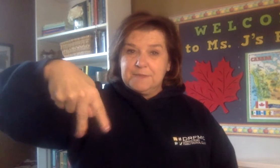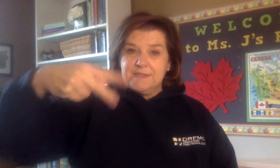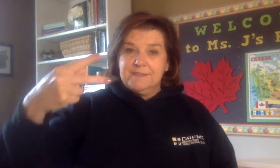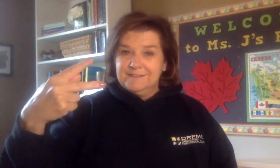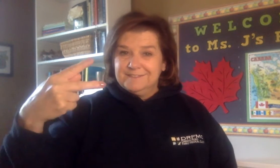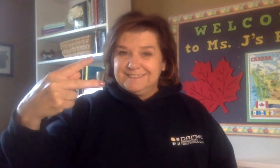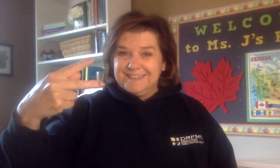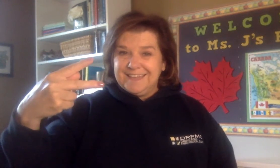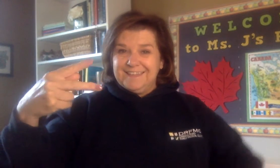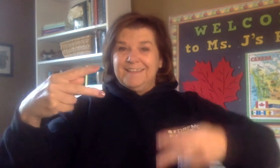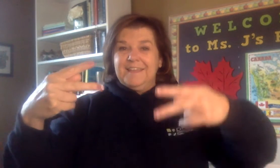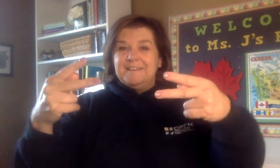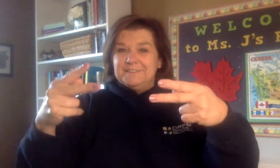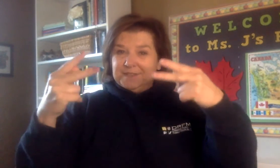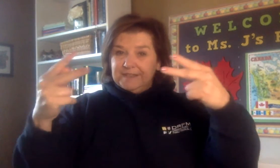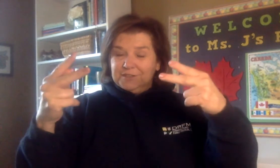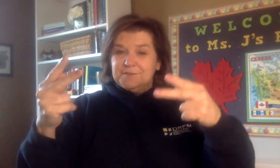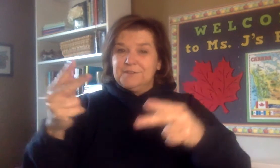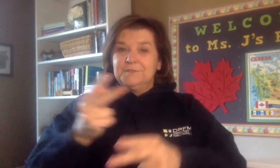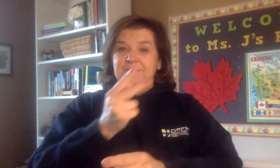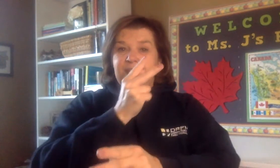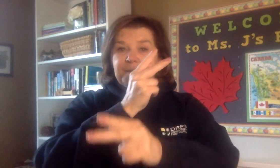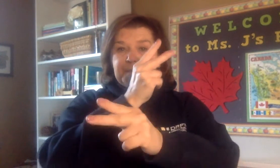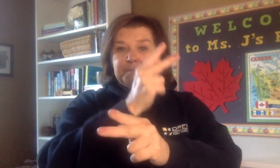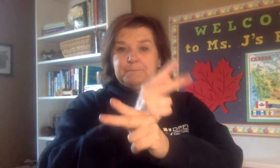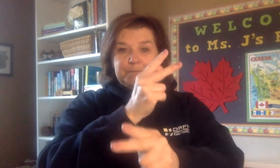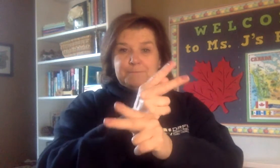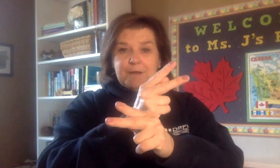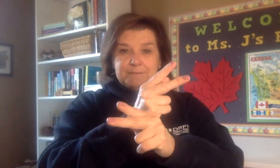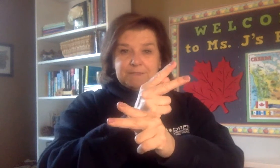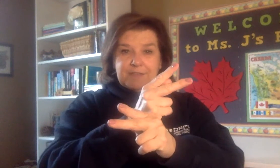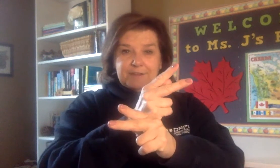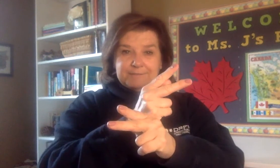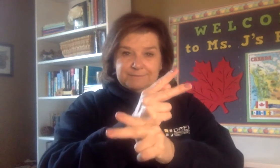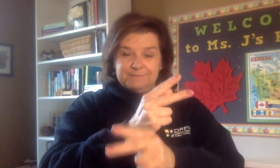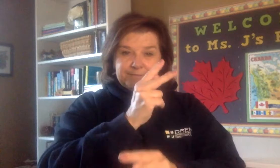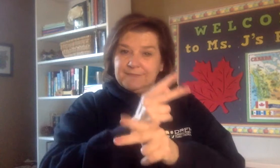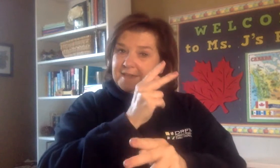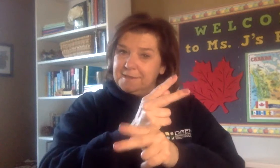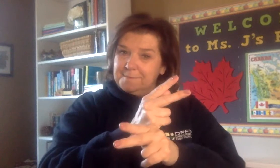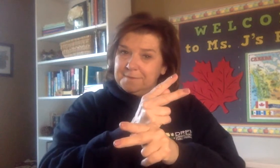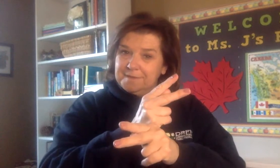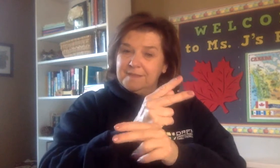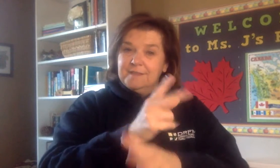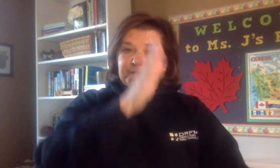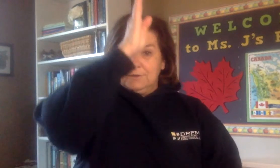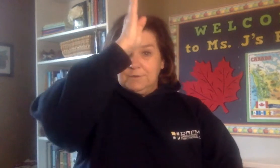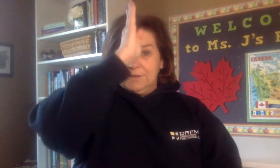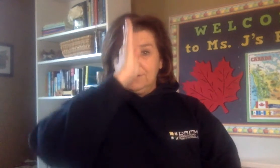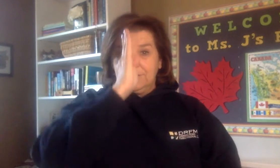P, this is K. So we take two of those and we bonk them together. Keep. So